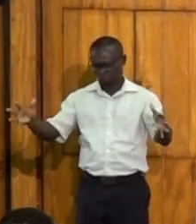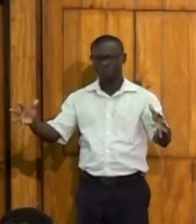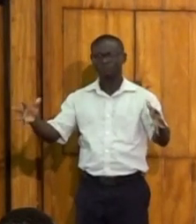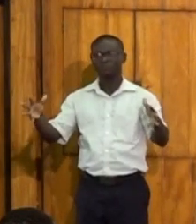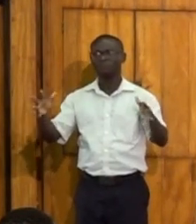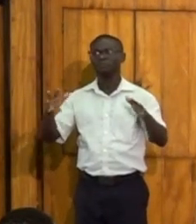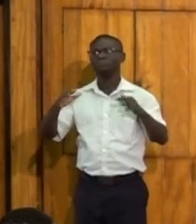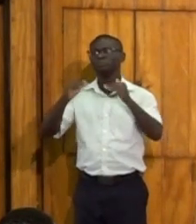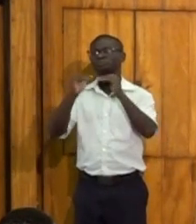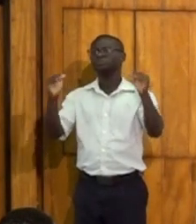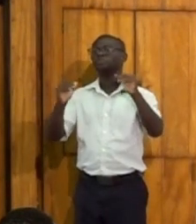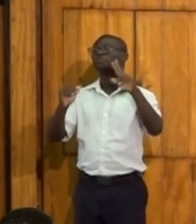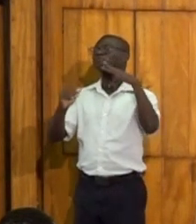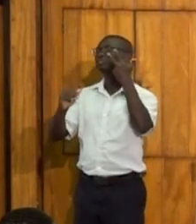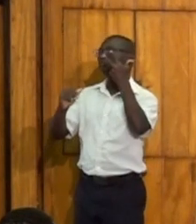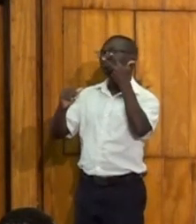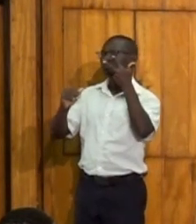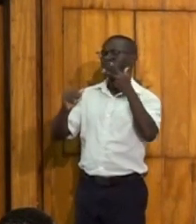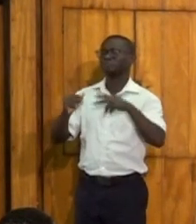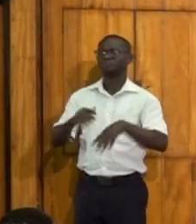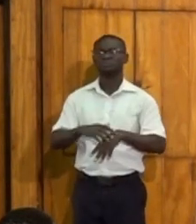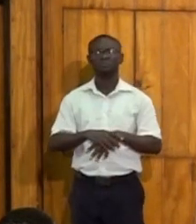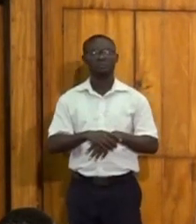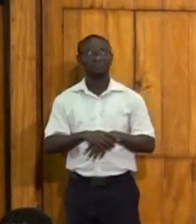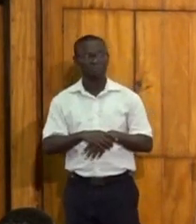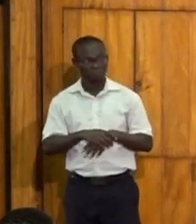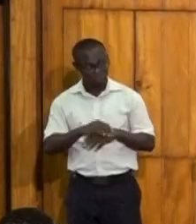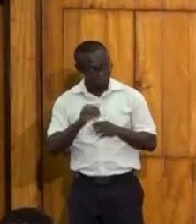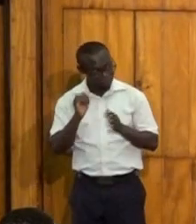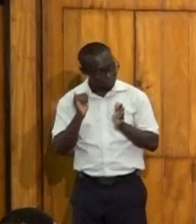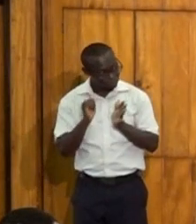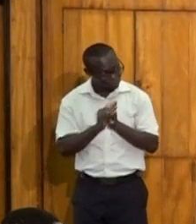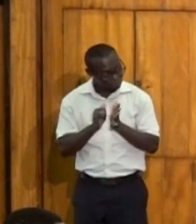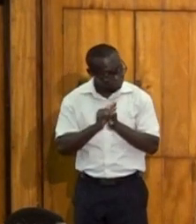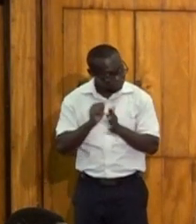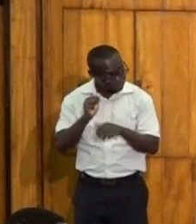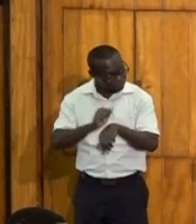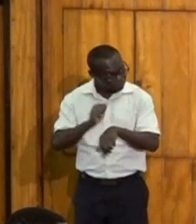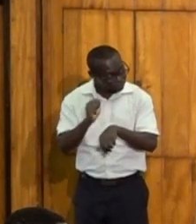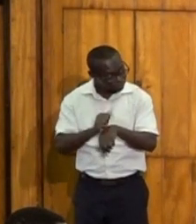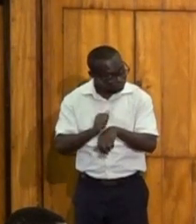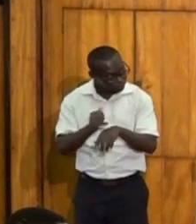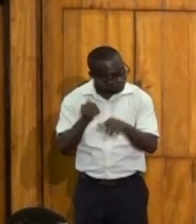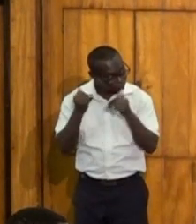stage 3 and stage 4 condition. Does that